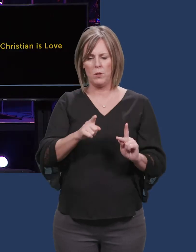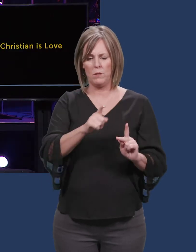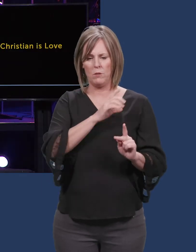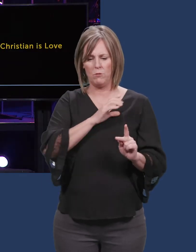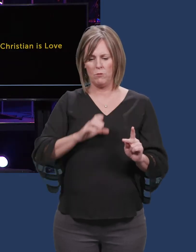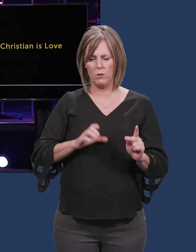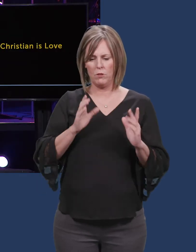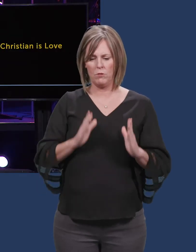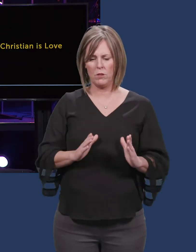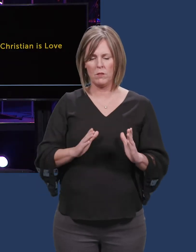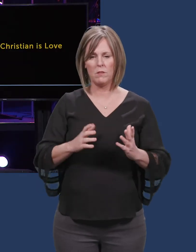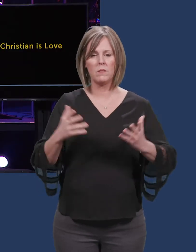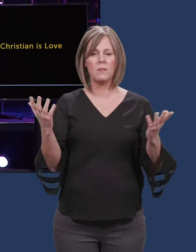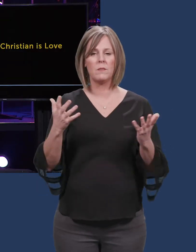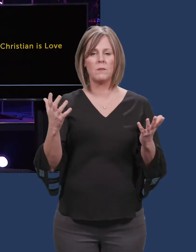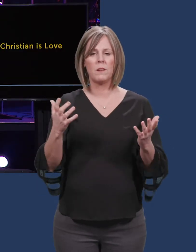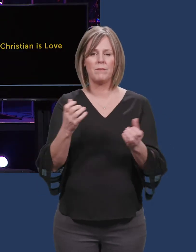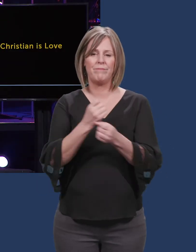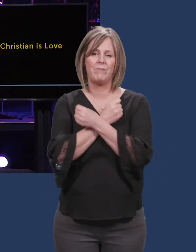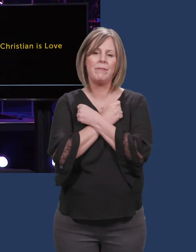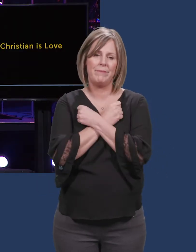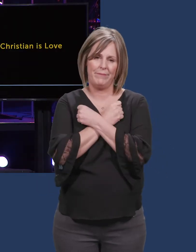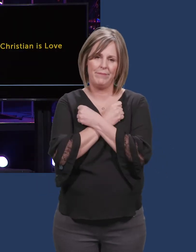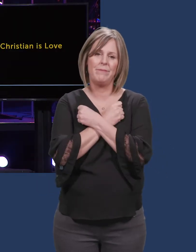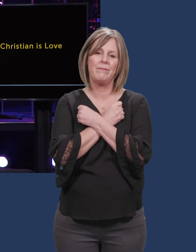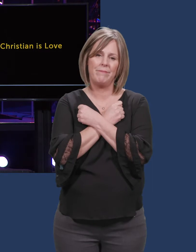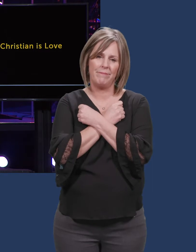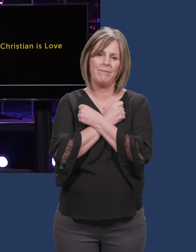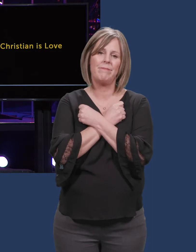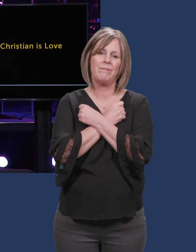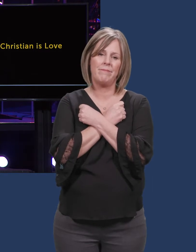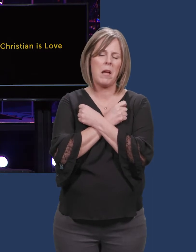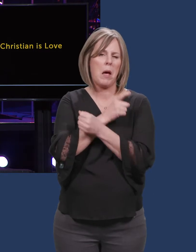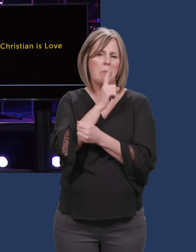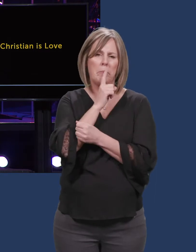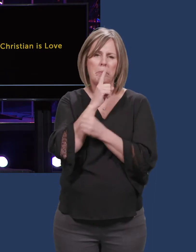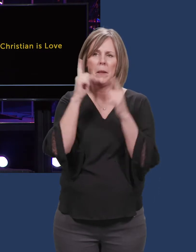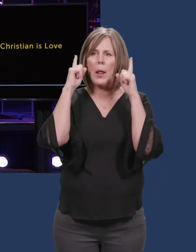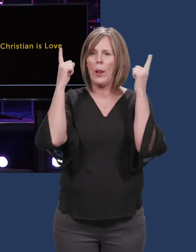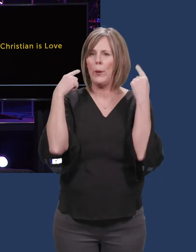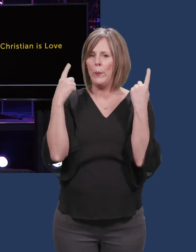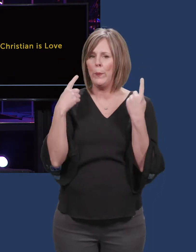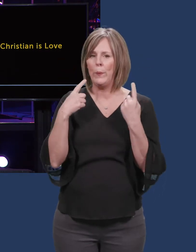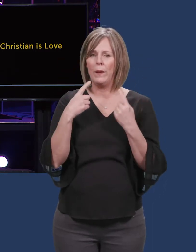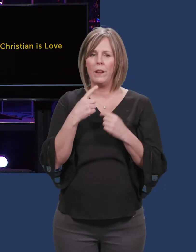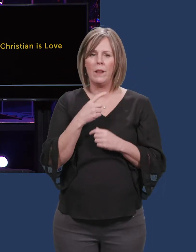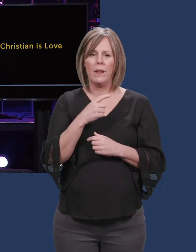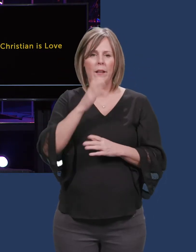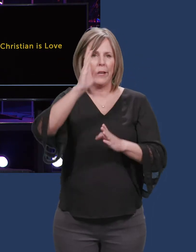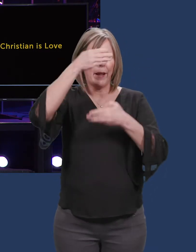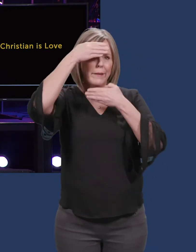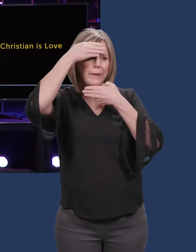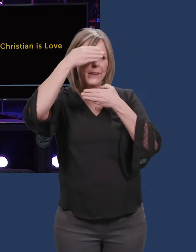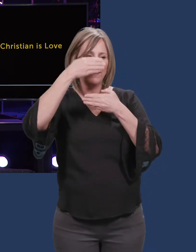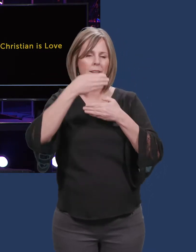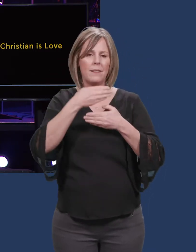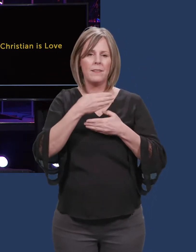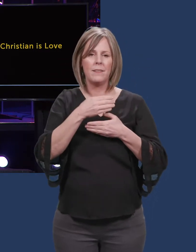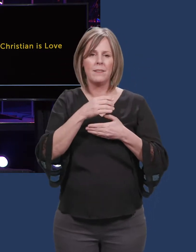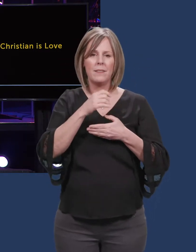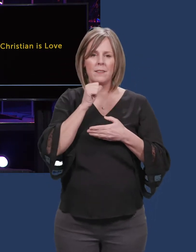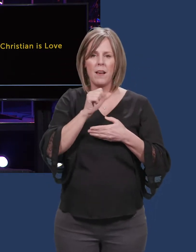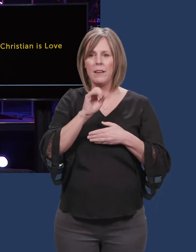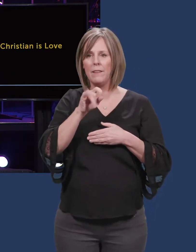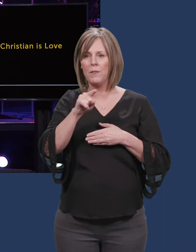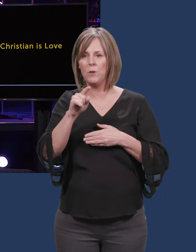love. The mark of a Christian is love. Not a haircut, not what you wear, not how you vote, but your